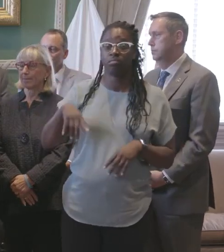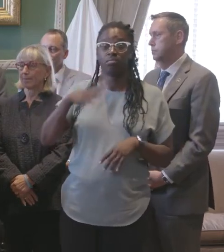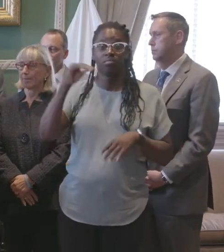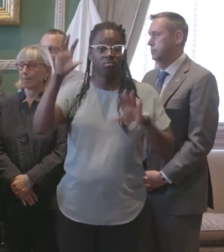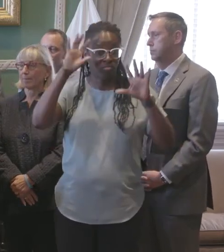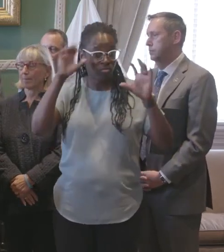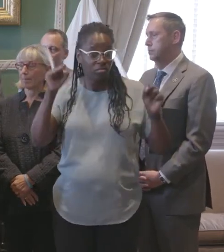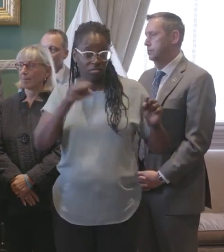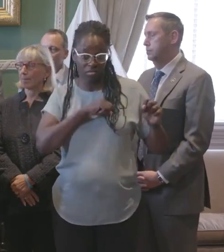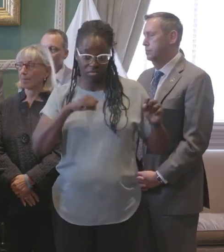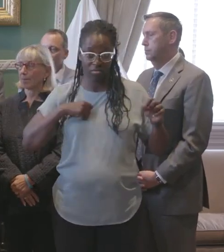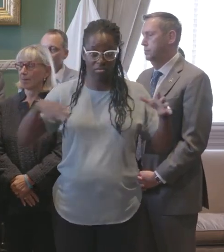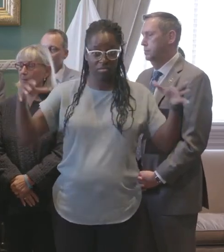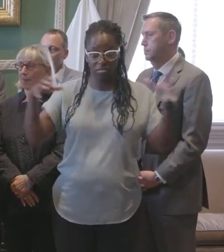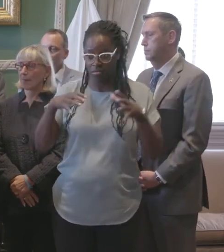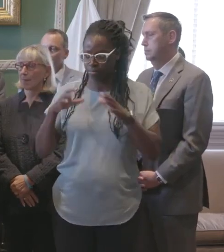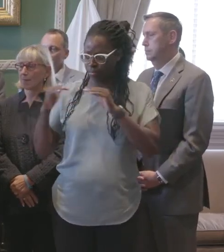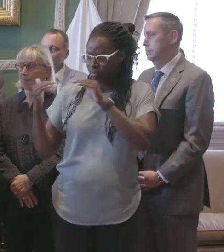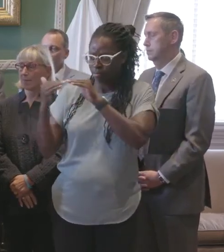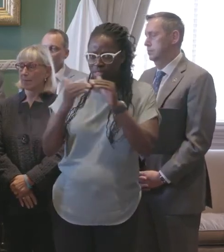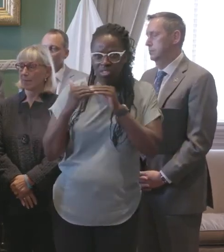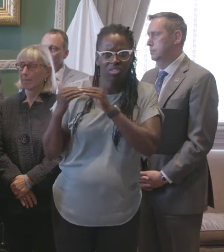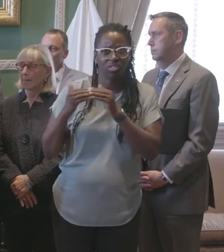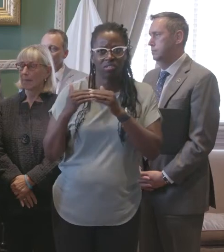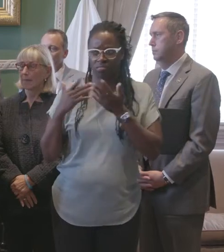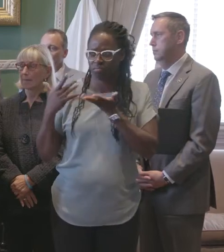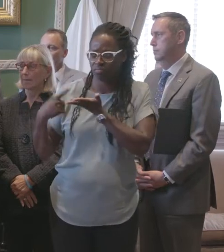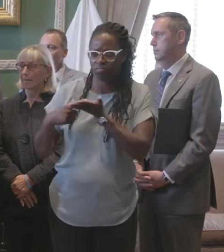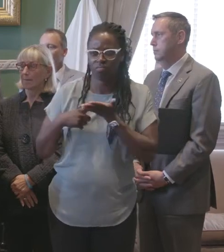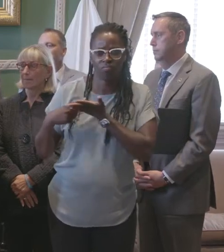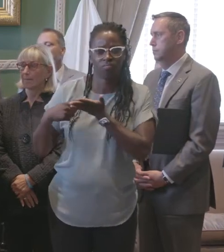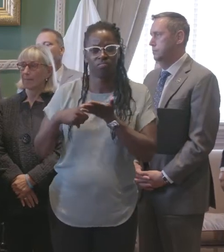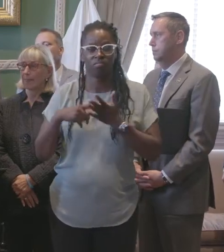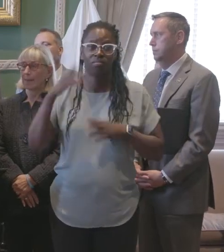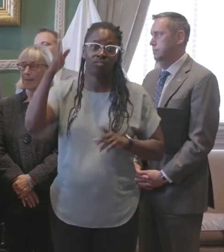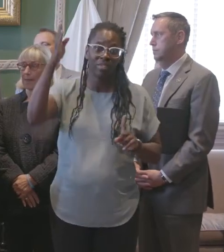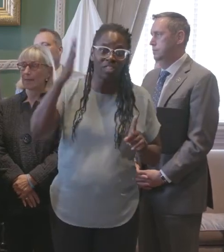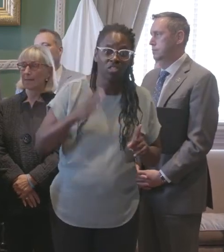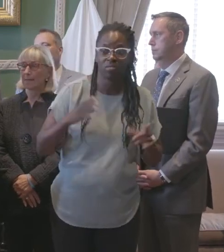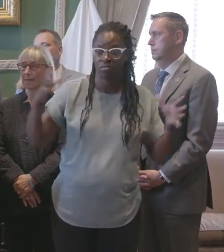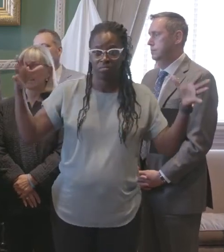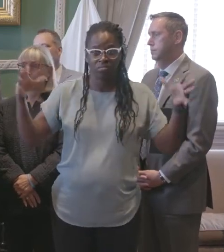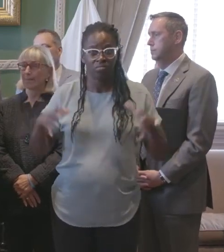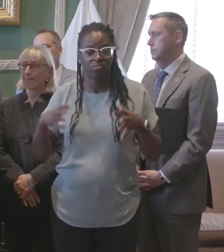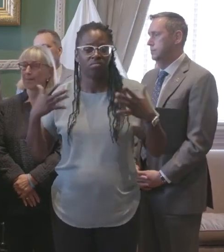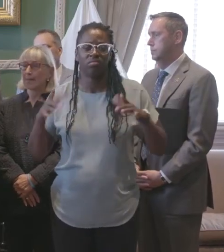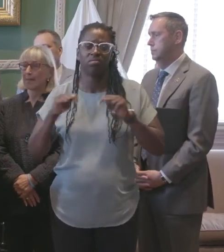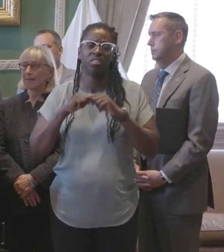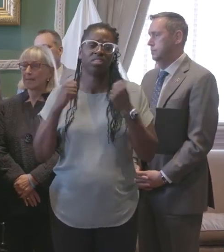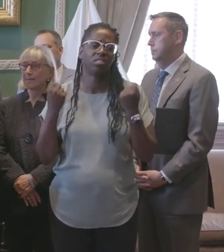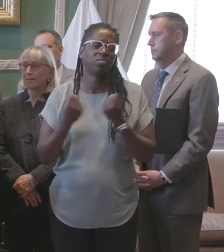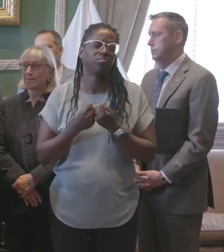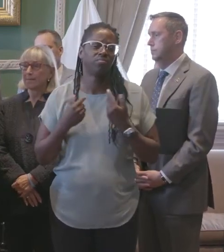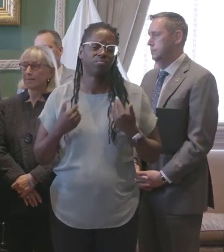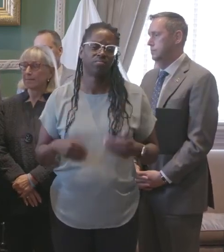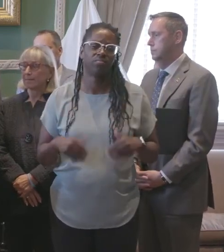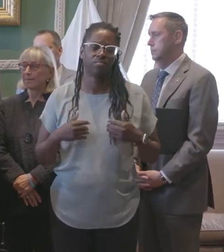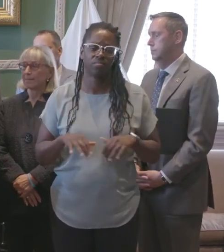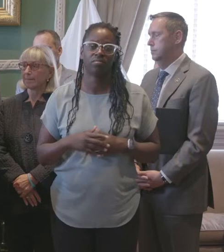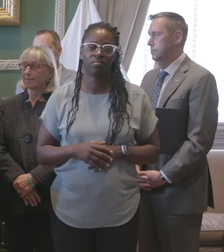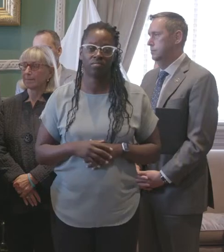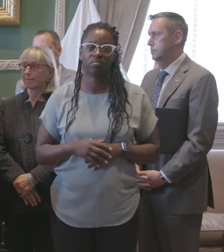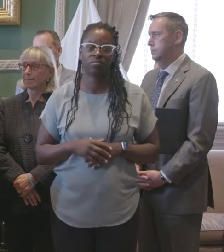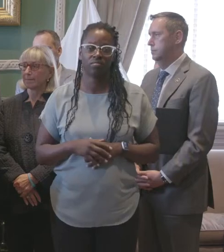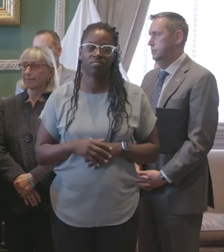Senate President's office, Speaker Mariano, and all the team in the Speaker's office,